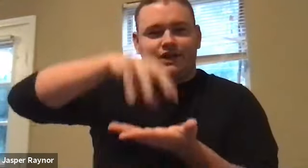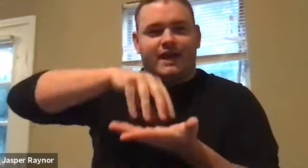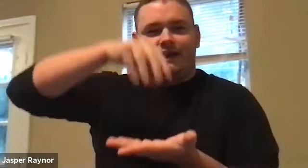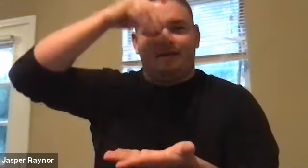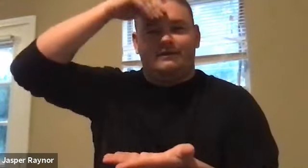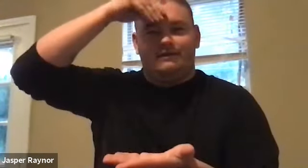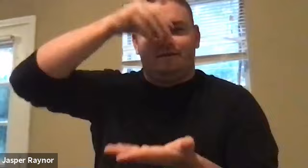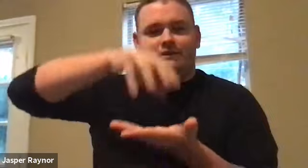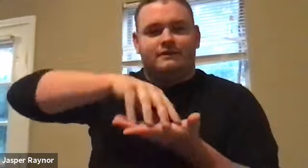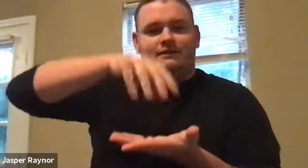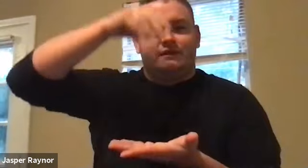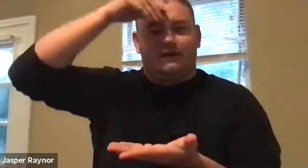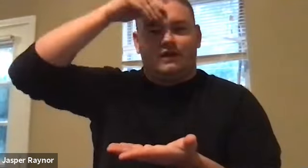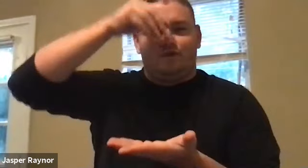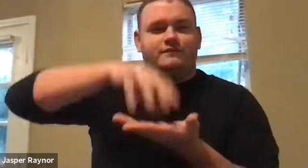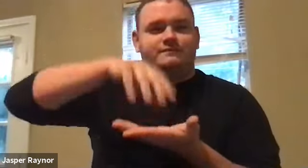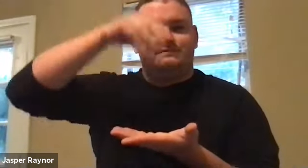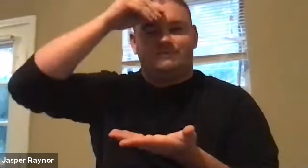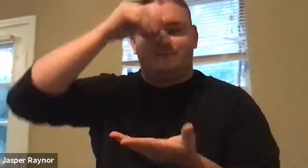head. Loan.